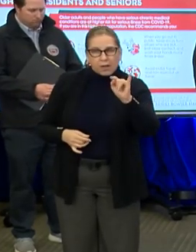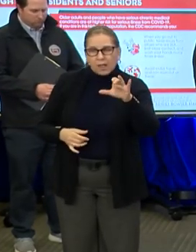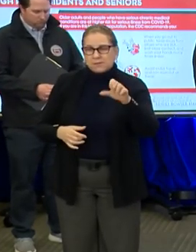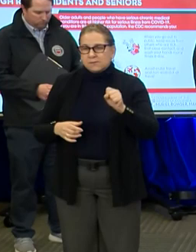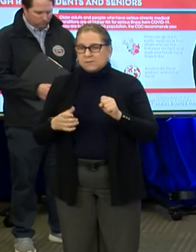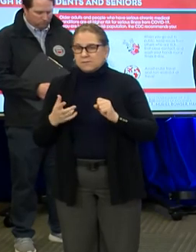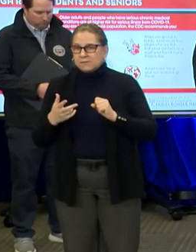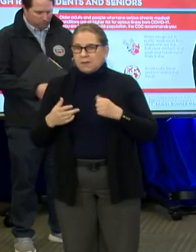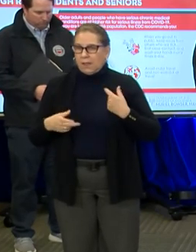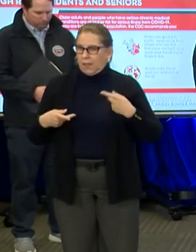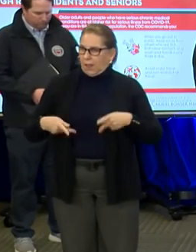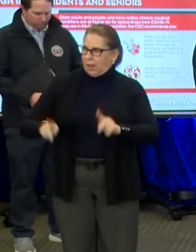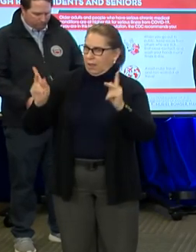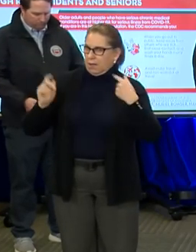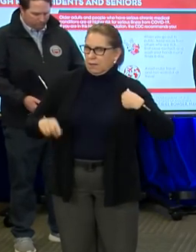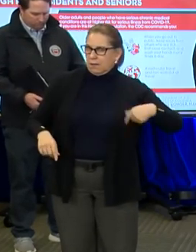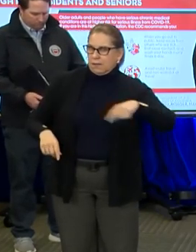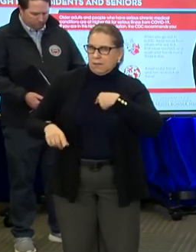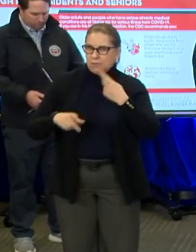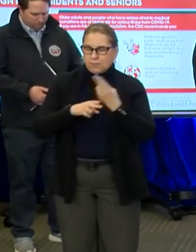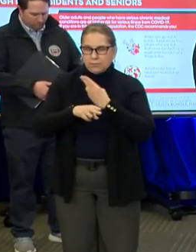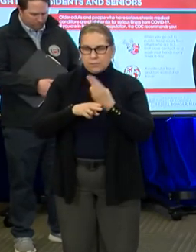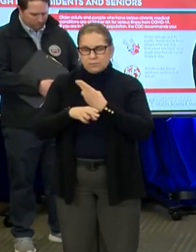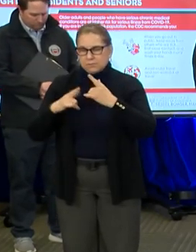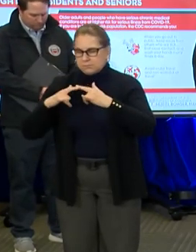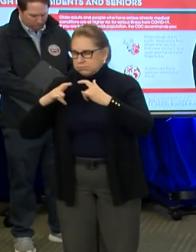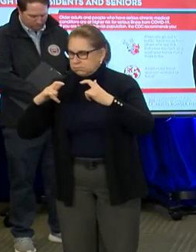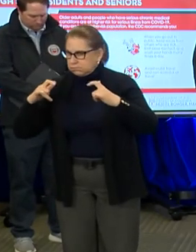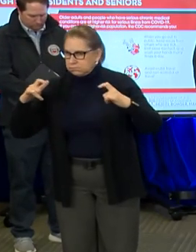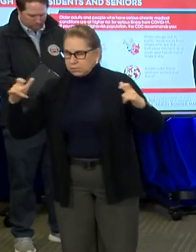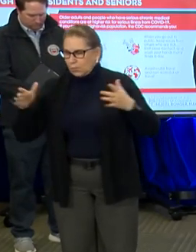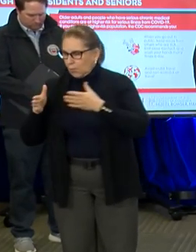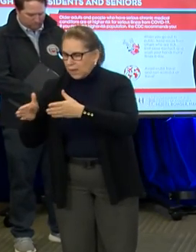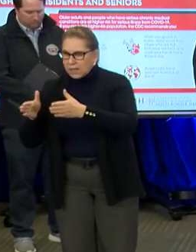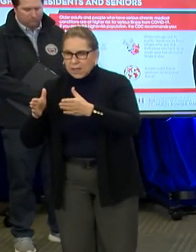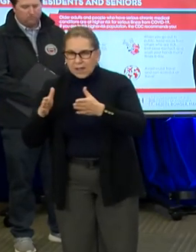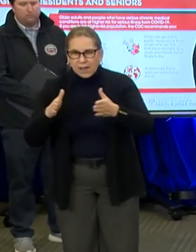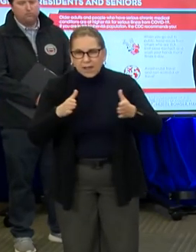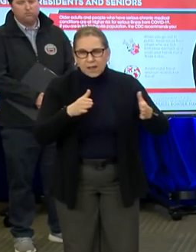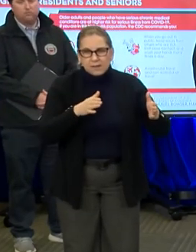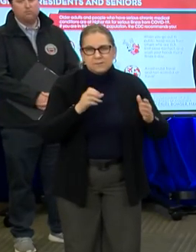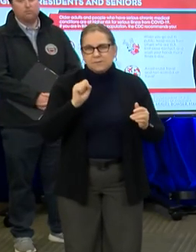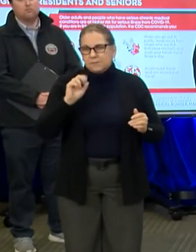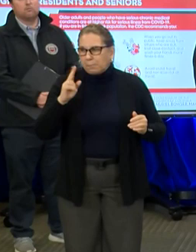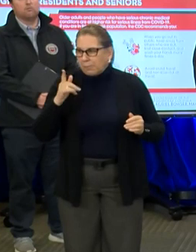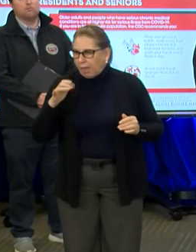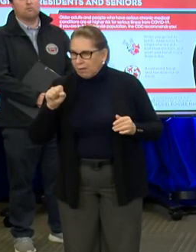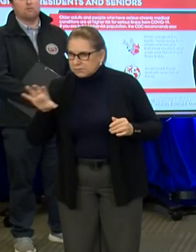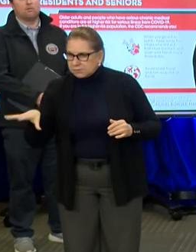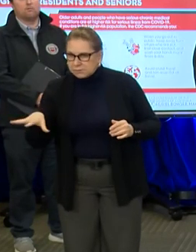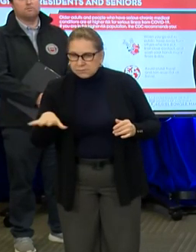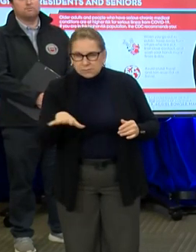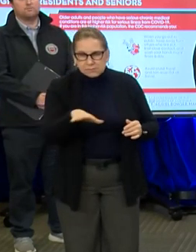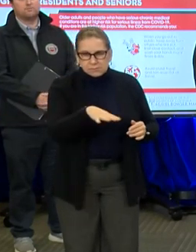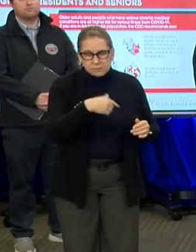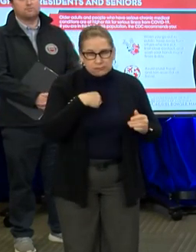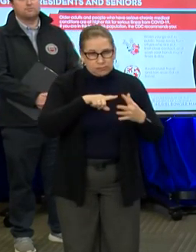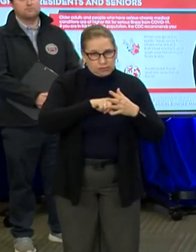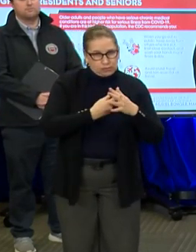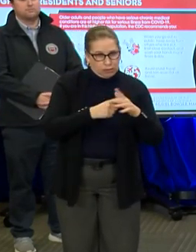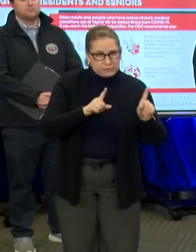of methods and supplies. When we began our testing, all laboratories had to use